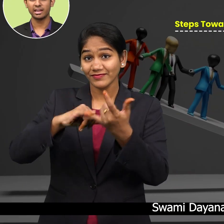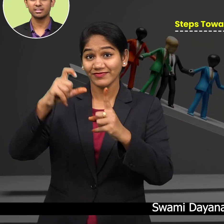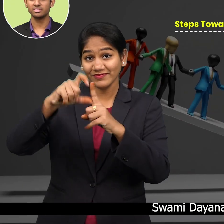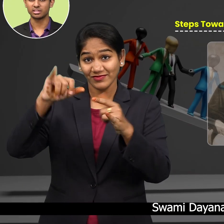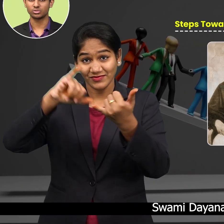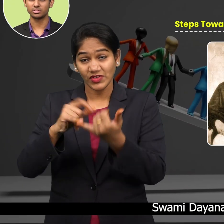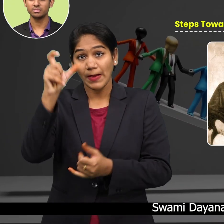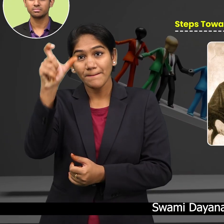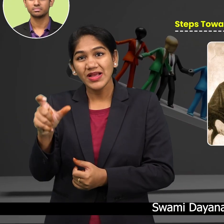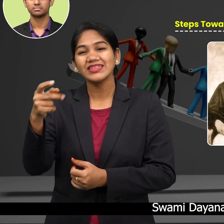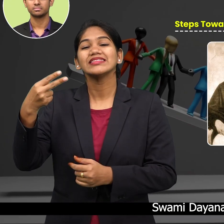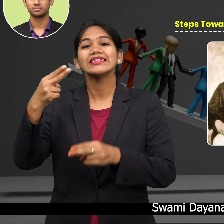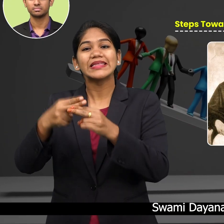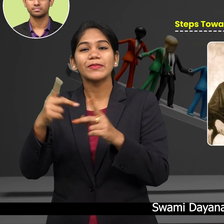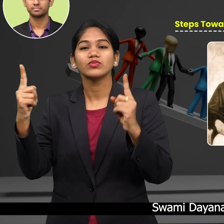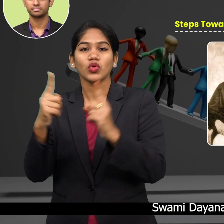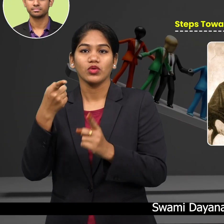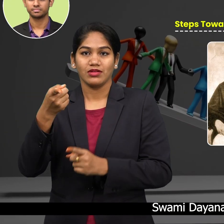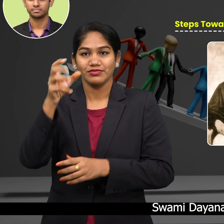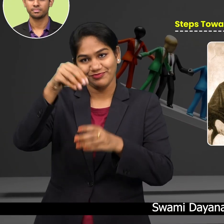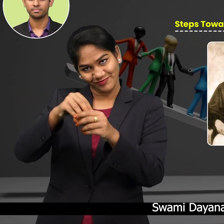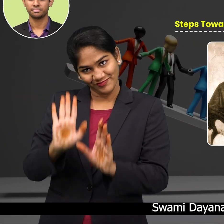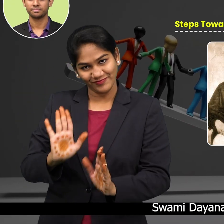Swami Dayananda Saraswati,